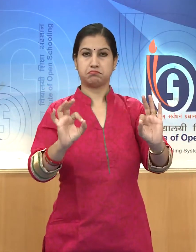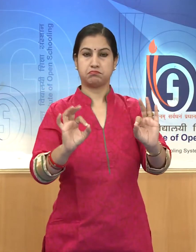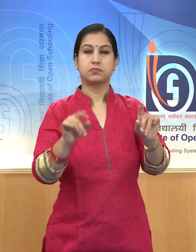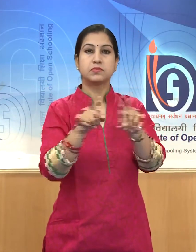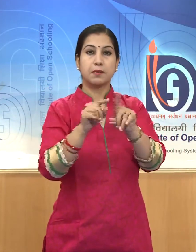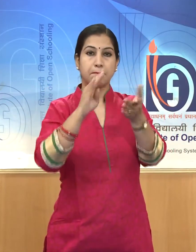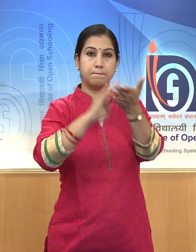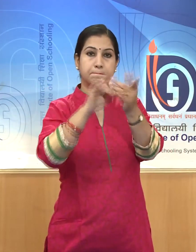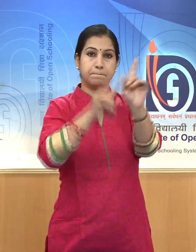portraits.